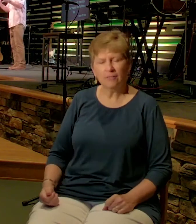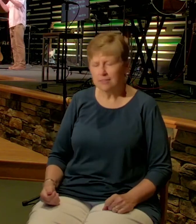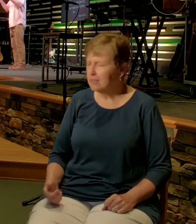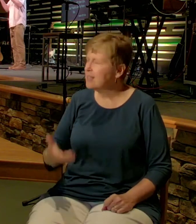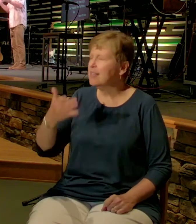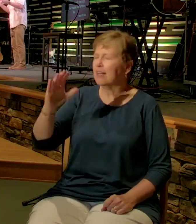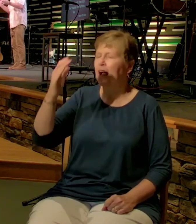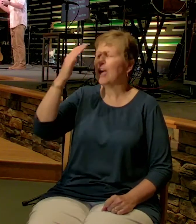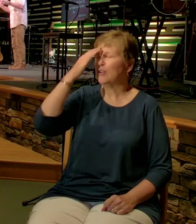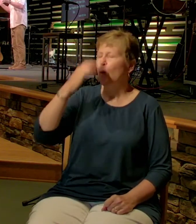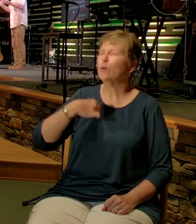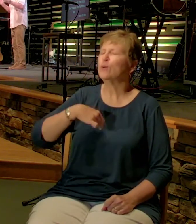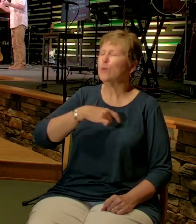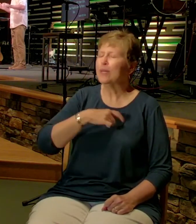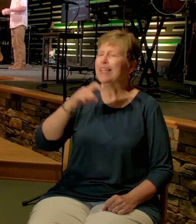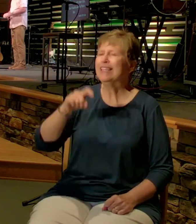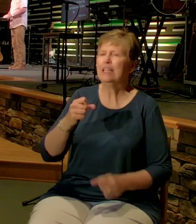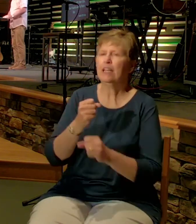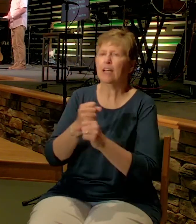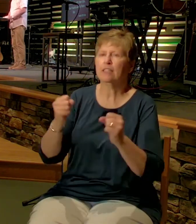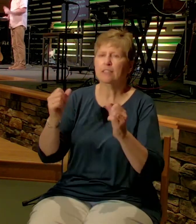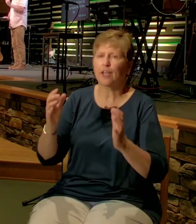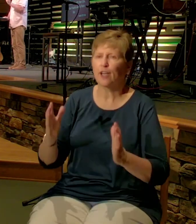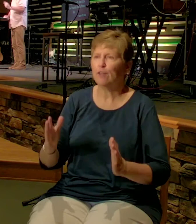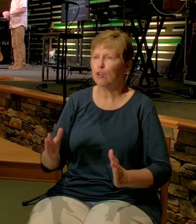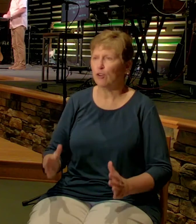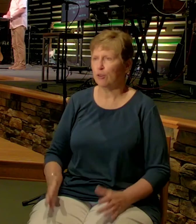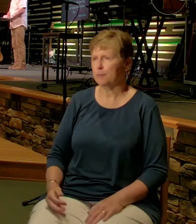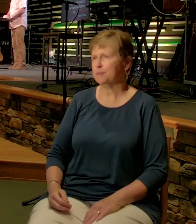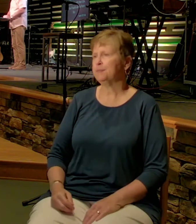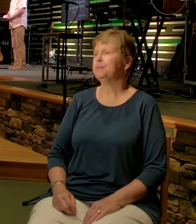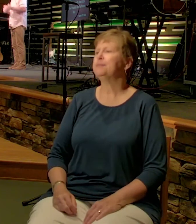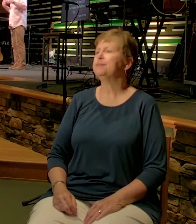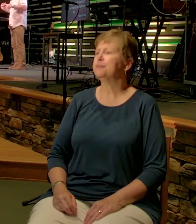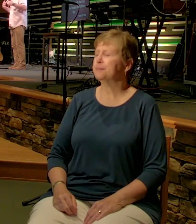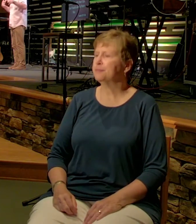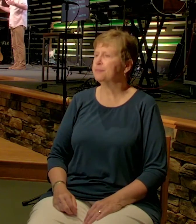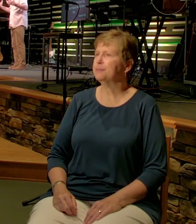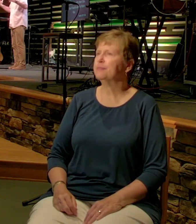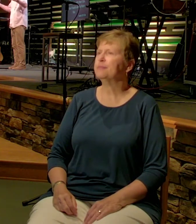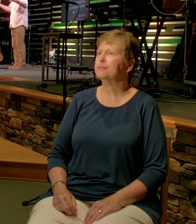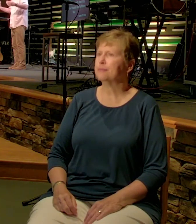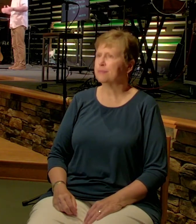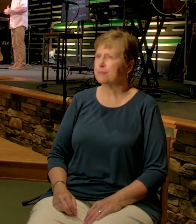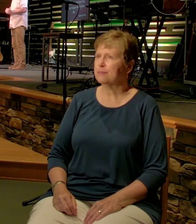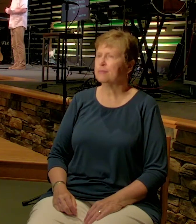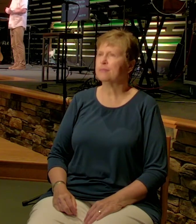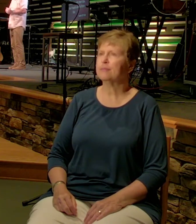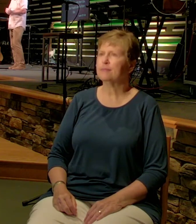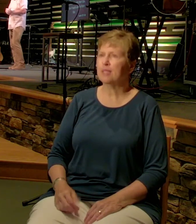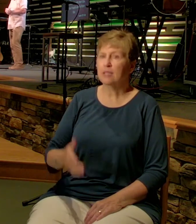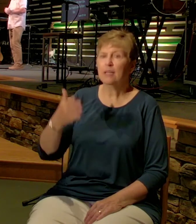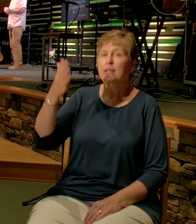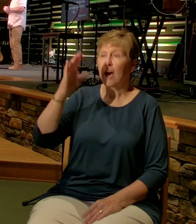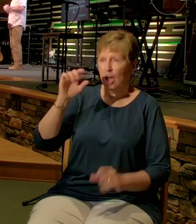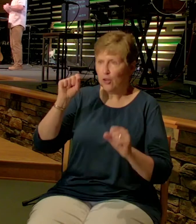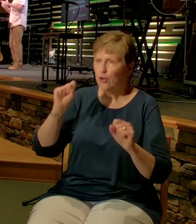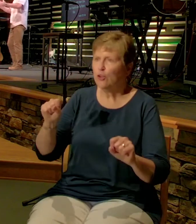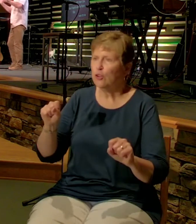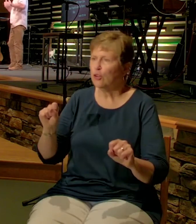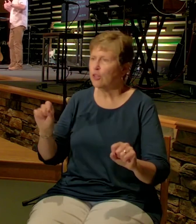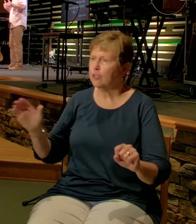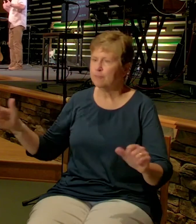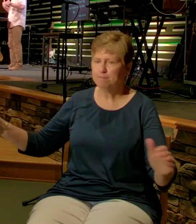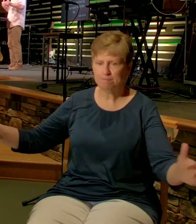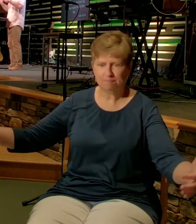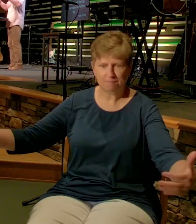knows that we need a Savior. Now, God could embrace this world, you and